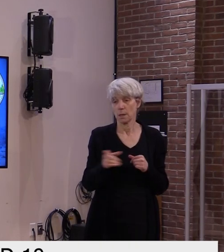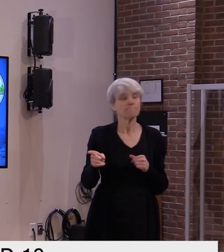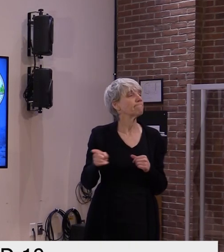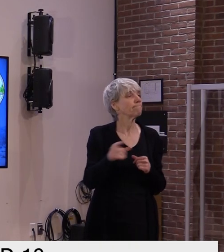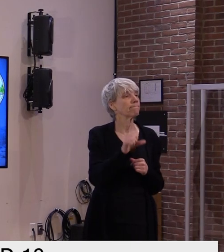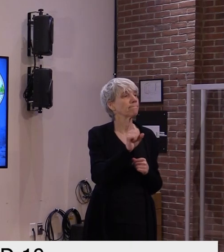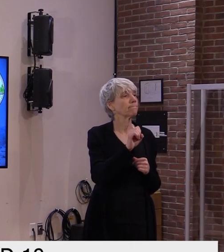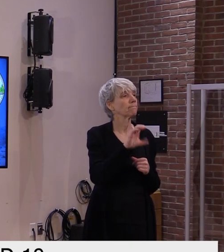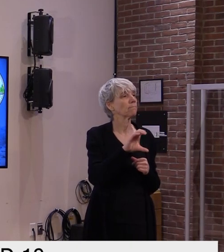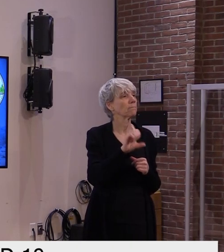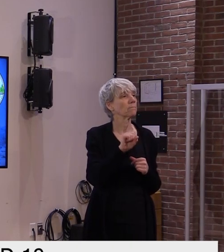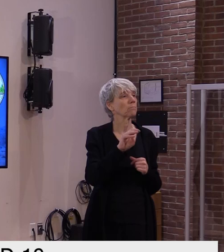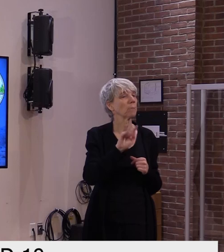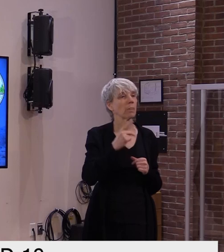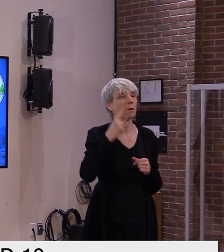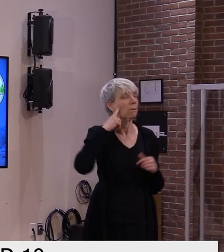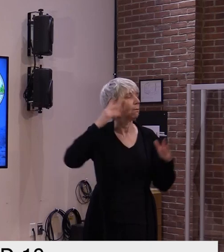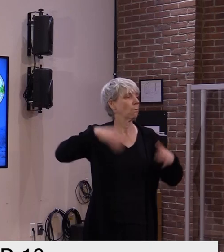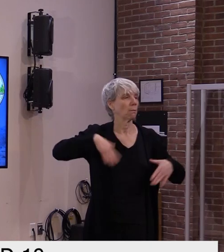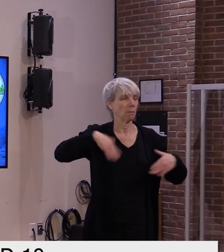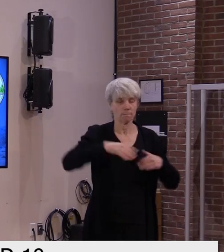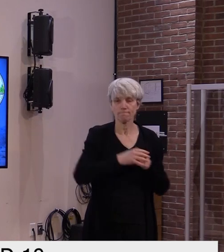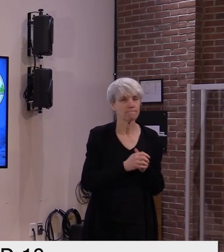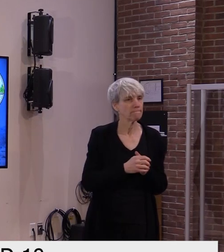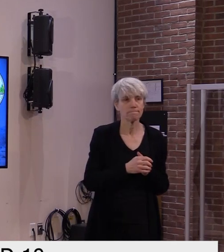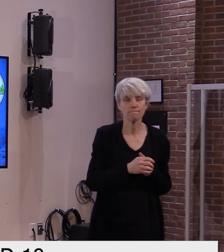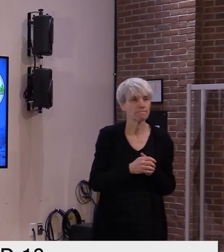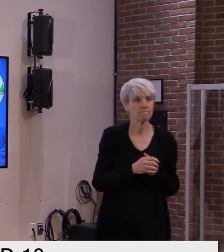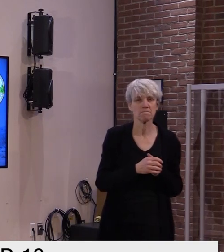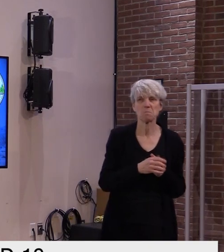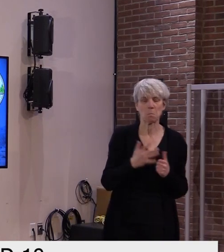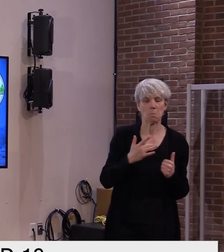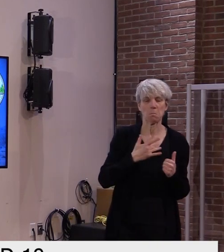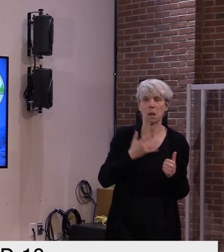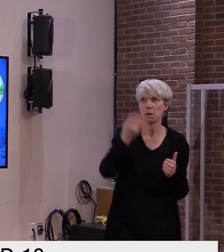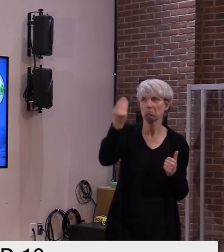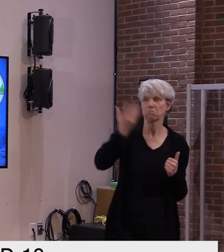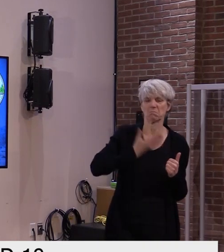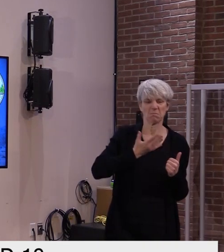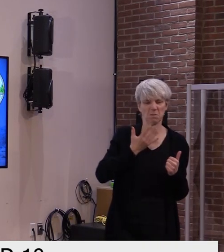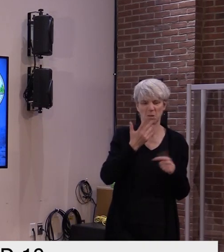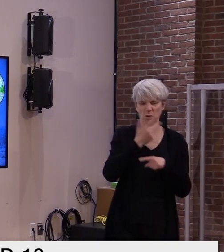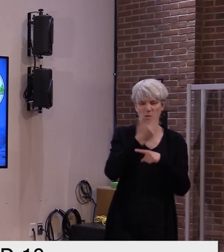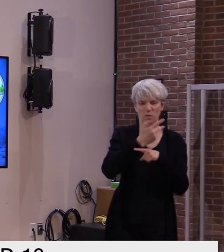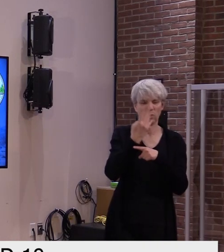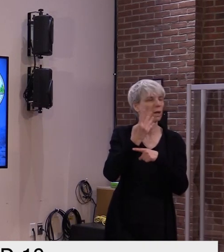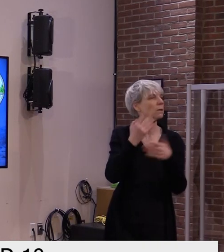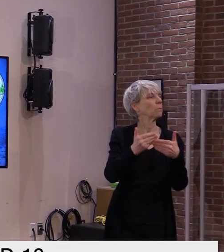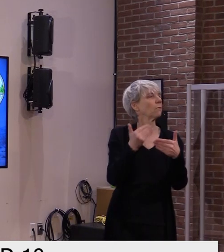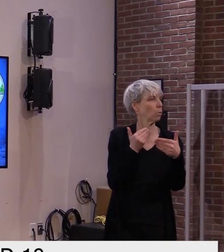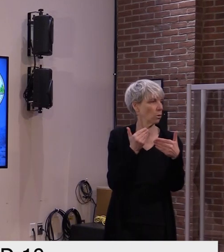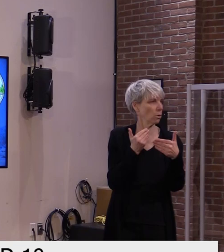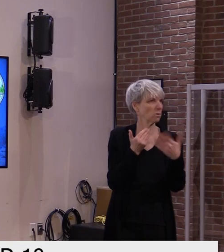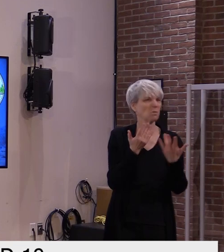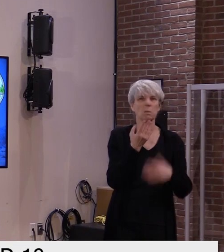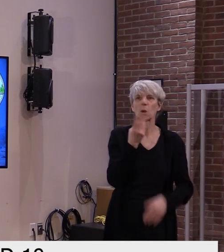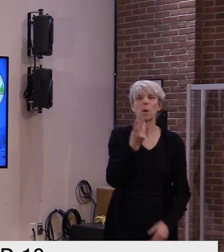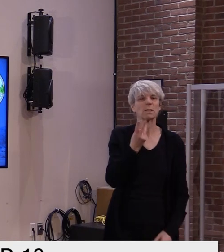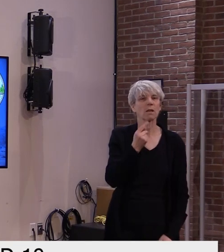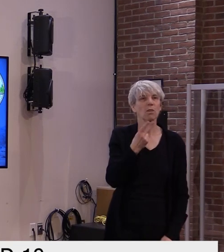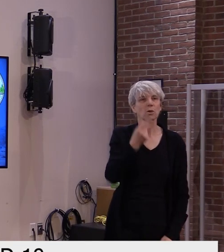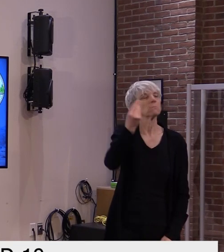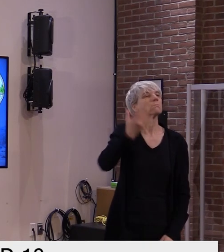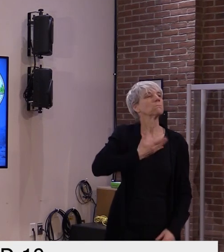No, Dr. Levine, I don't. We usually don't have it until about midweek, an insight into what's coming in next